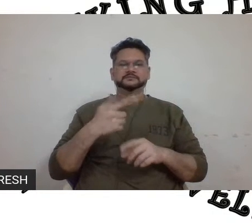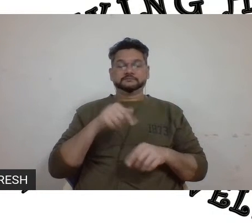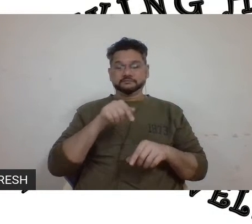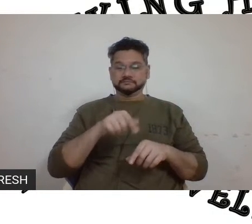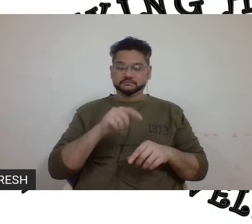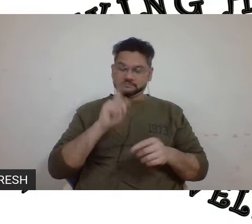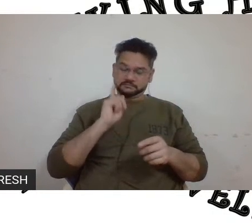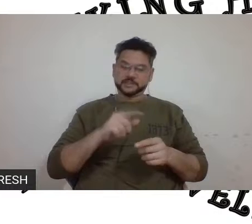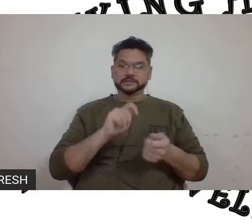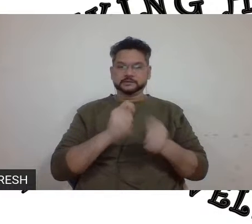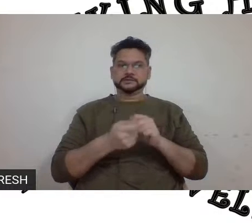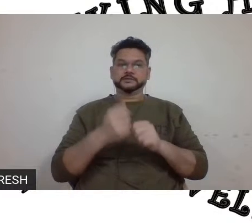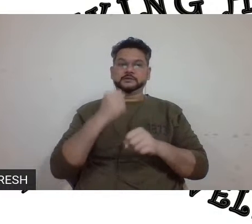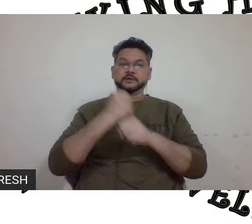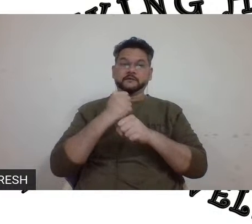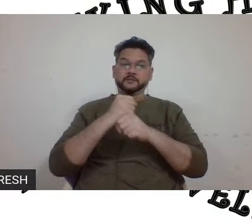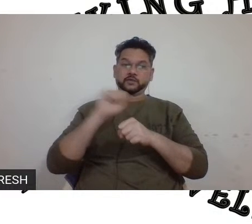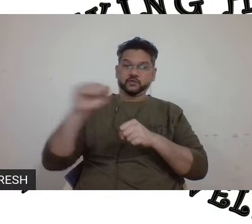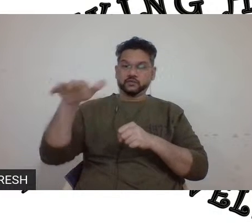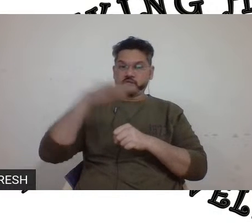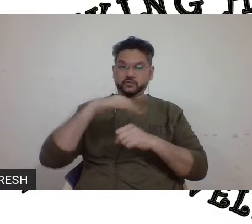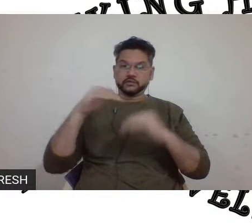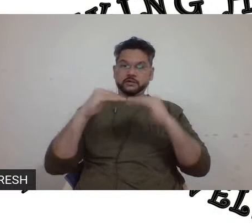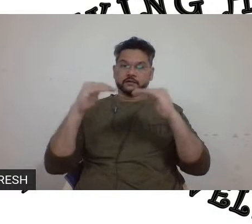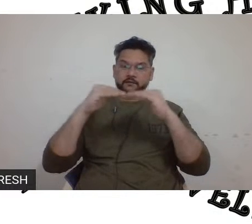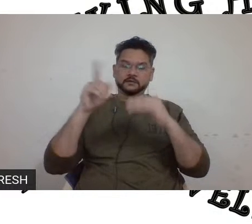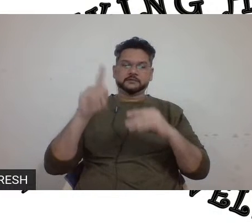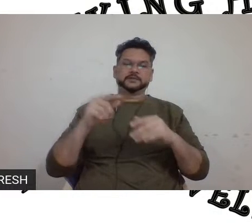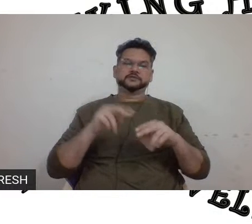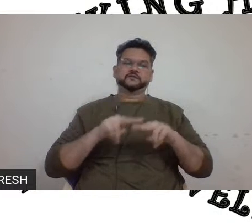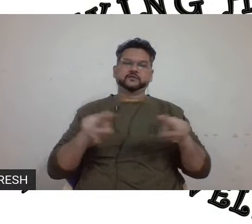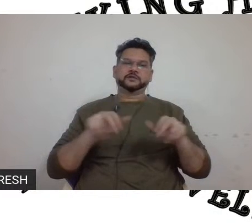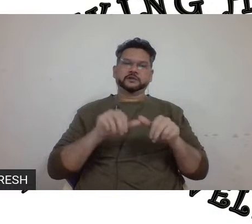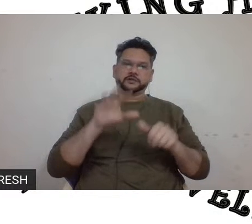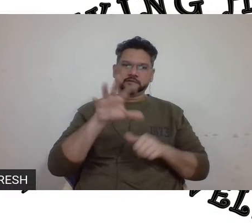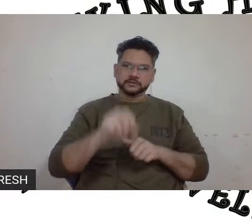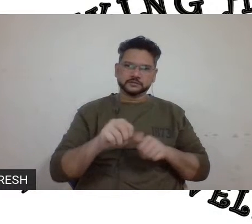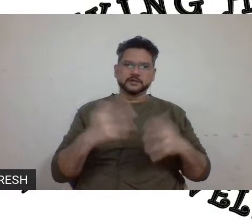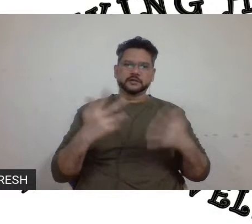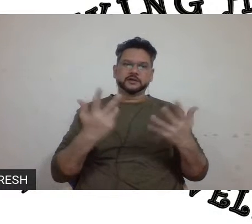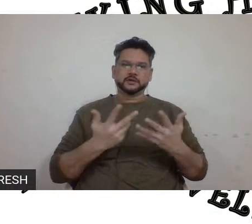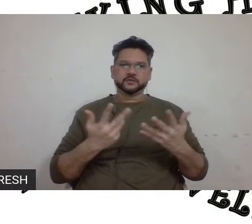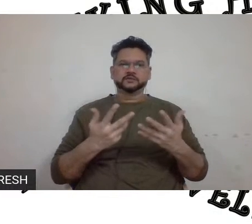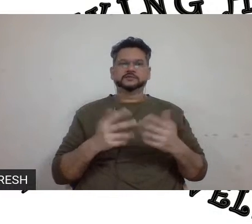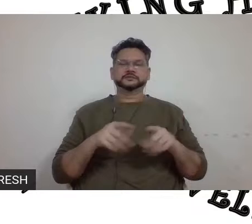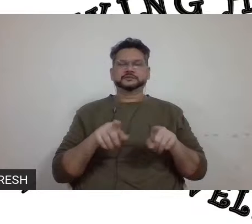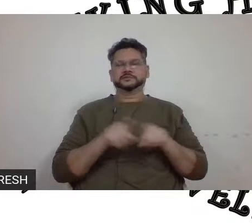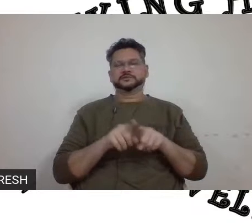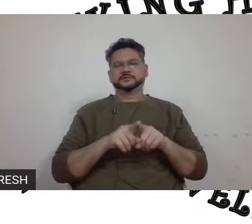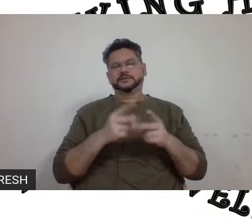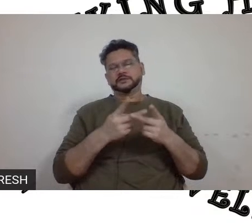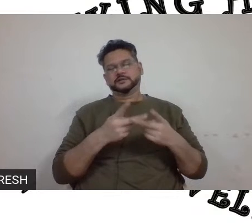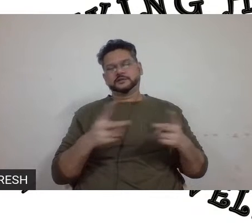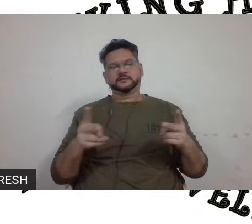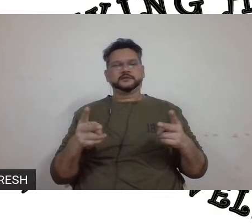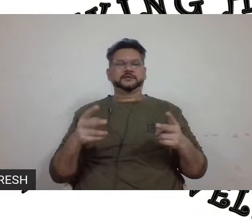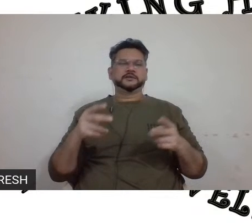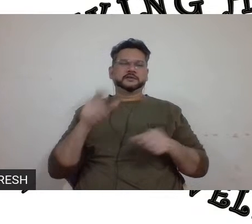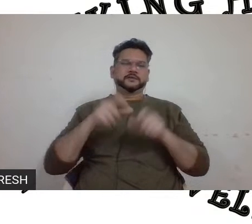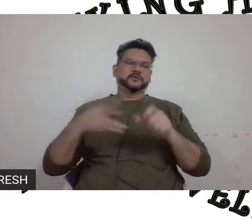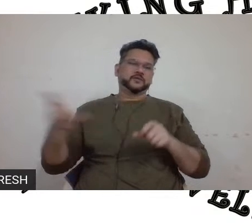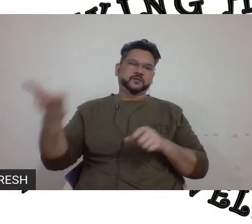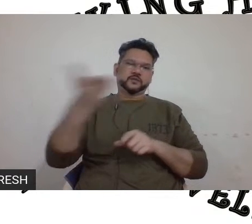changes which will make things accessible and include all sorts of people, this